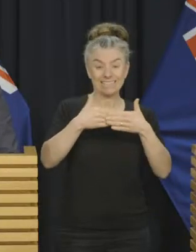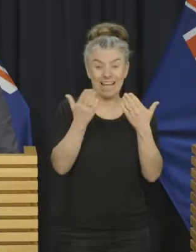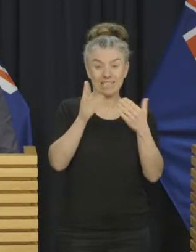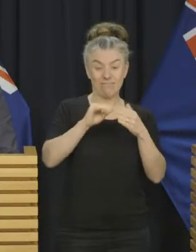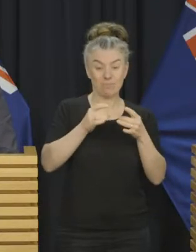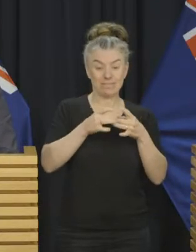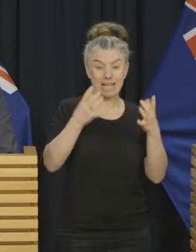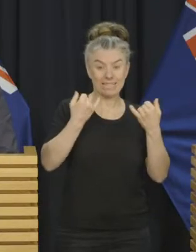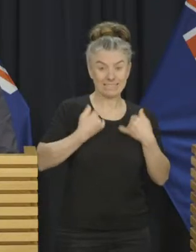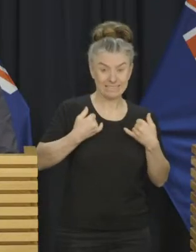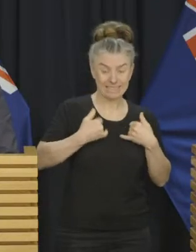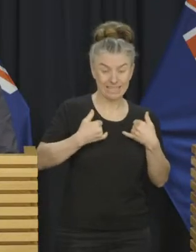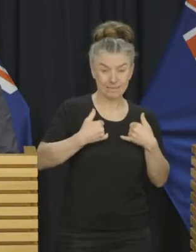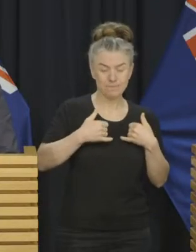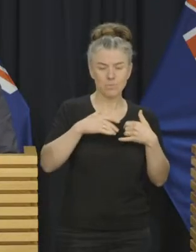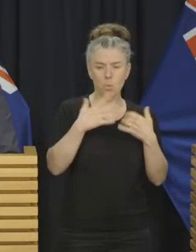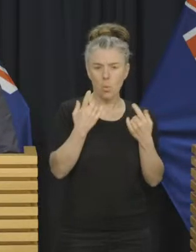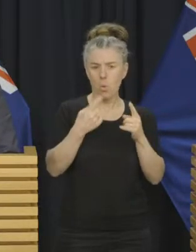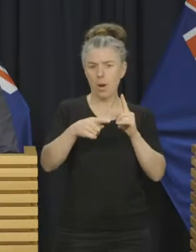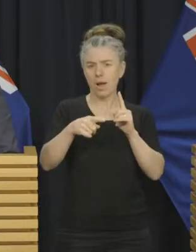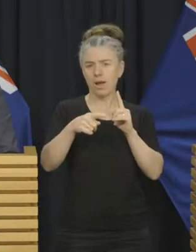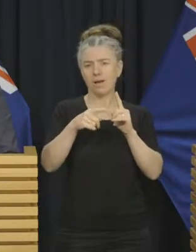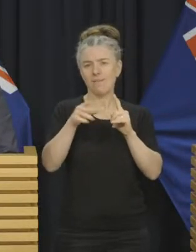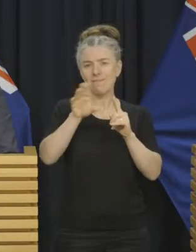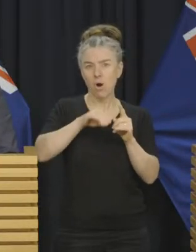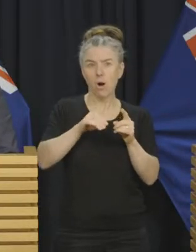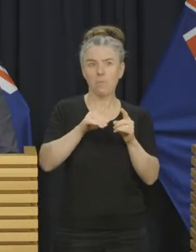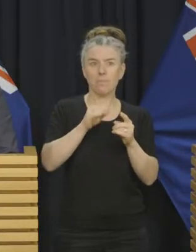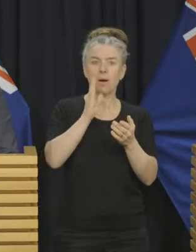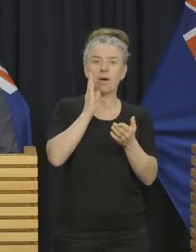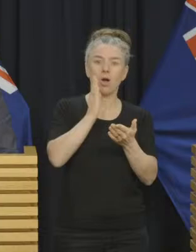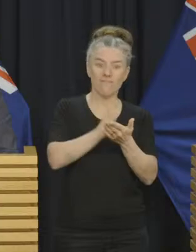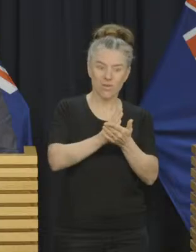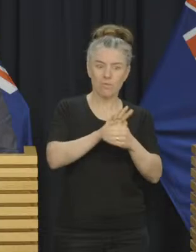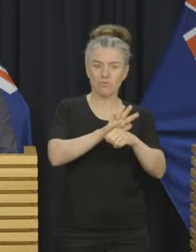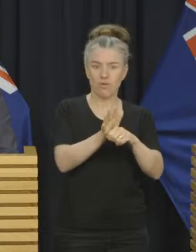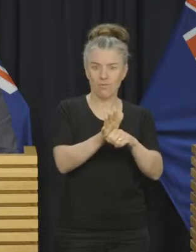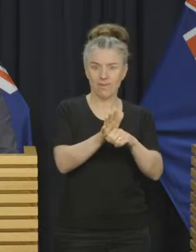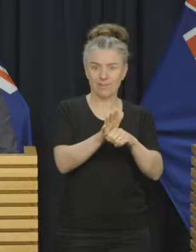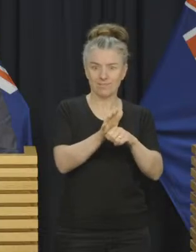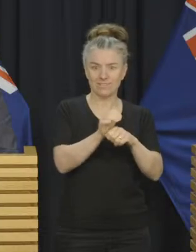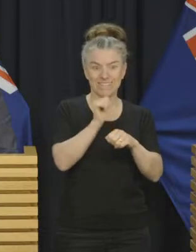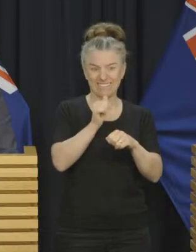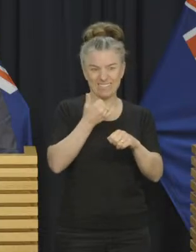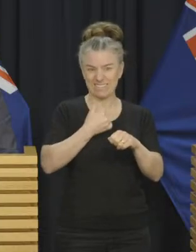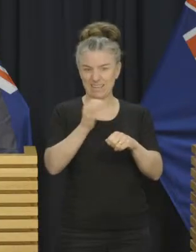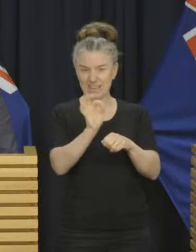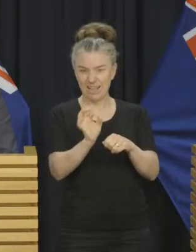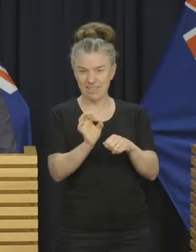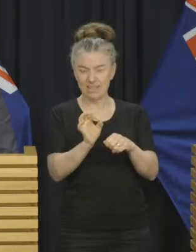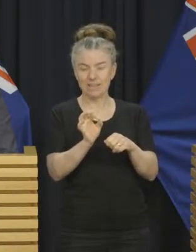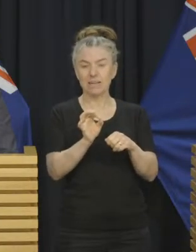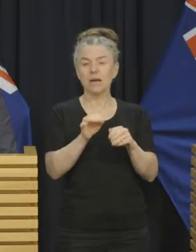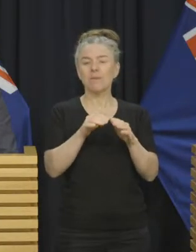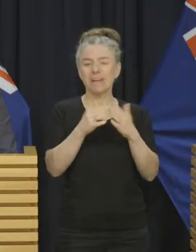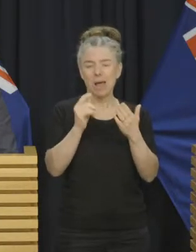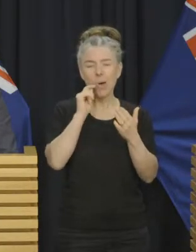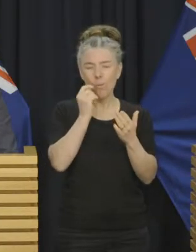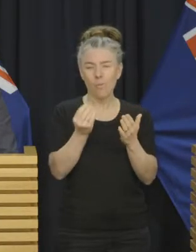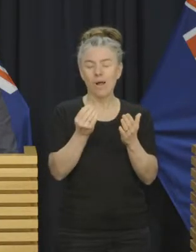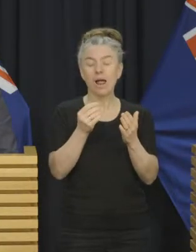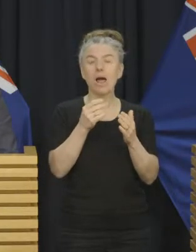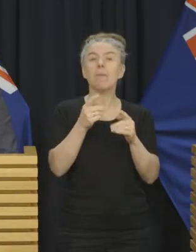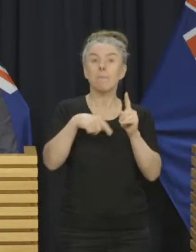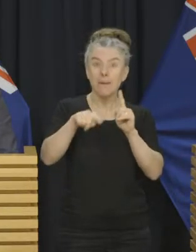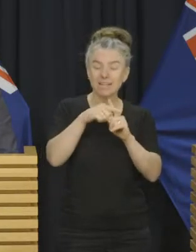positive test if they were asymptomatic, and at least 48 hours without symptoms. We are now going to increase that to at least 72 hours